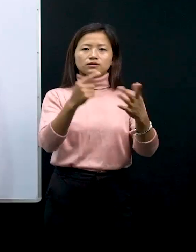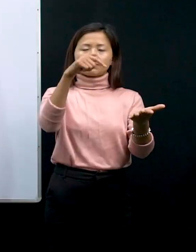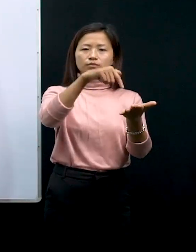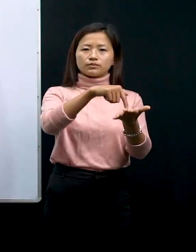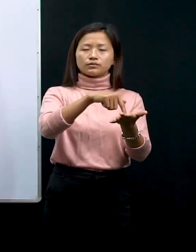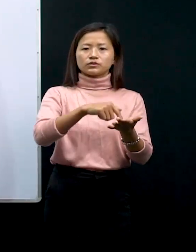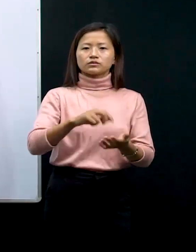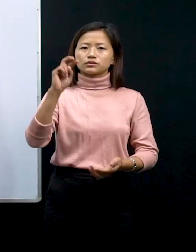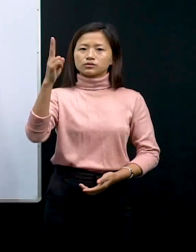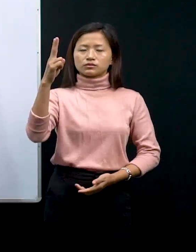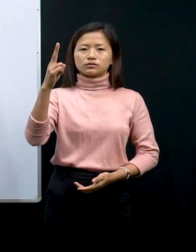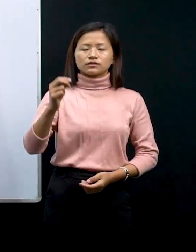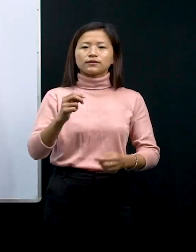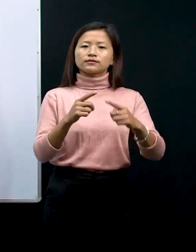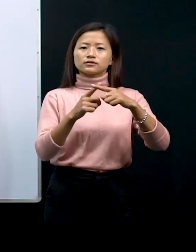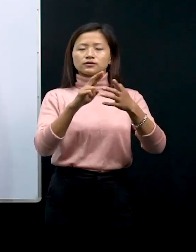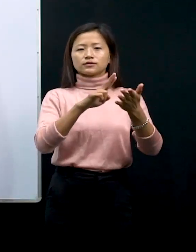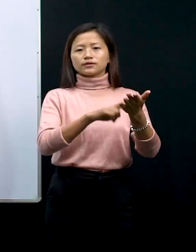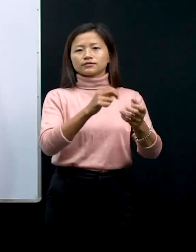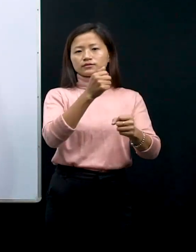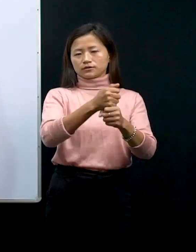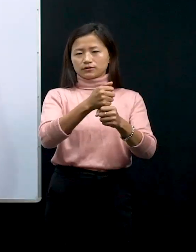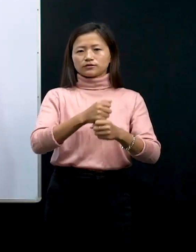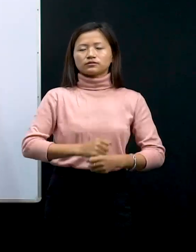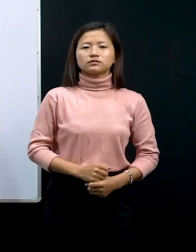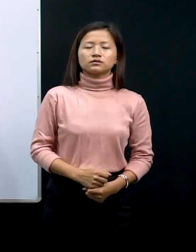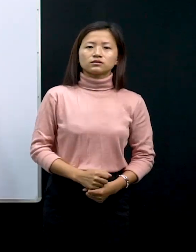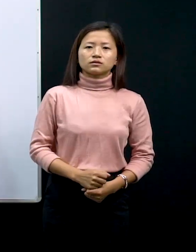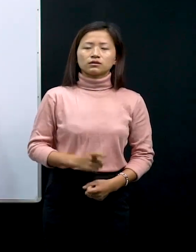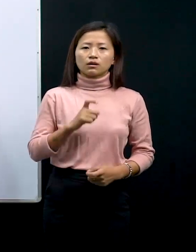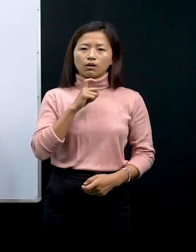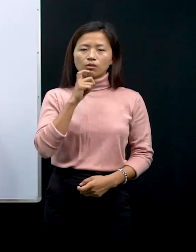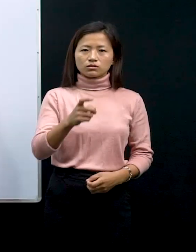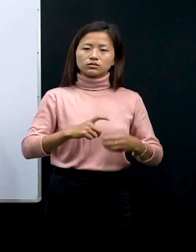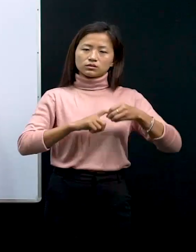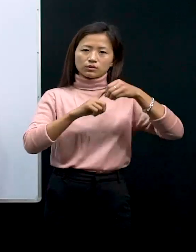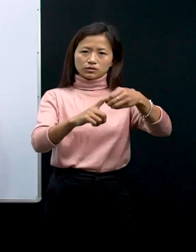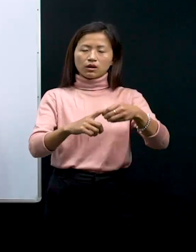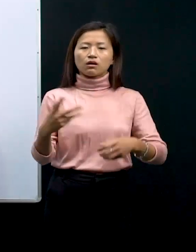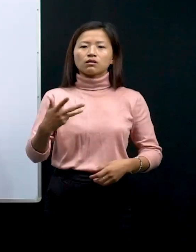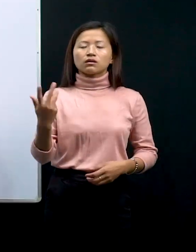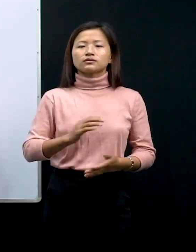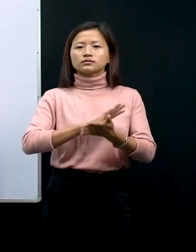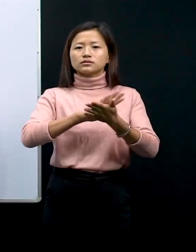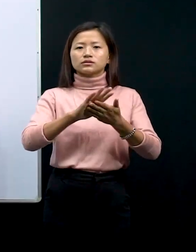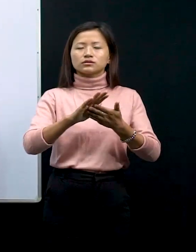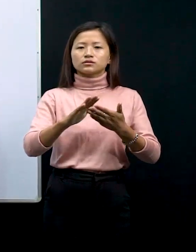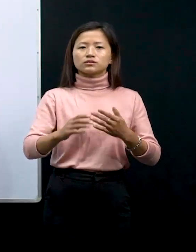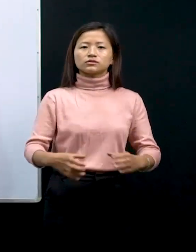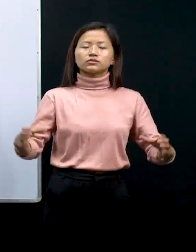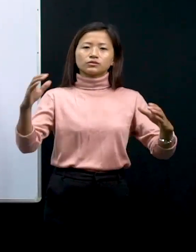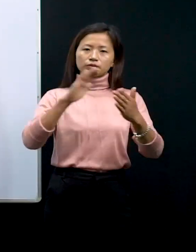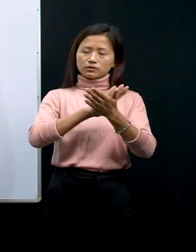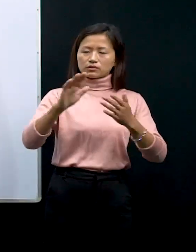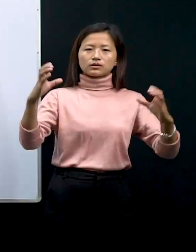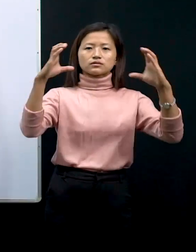2 tangent. They never change. But now my question is, how many tangent can be drawn to a